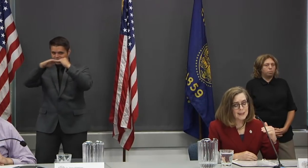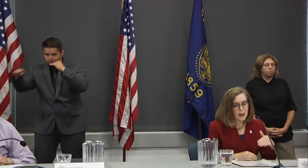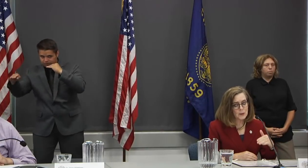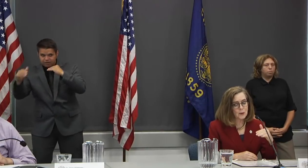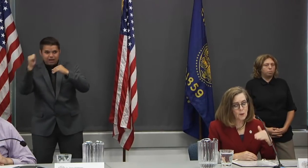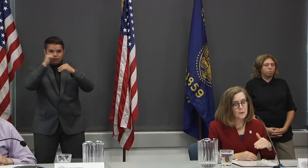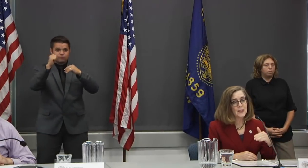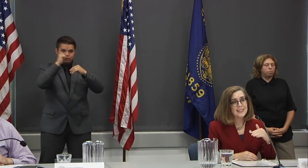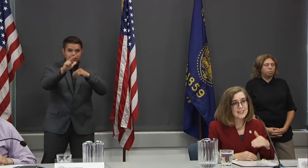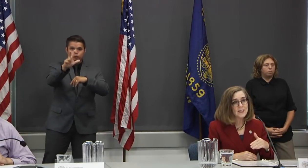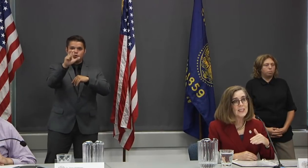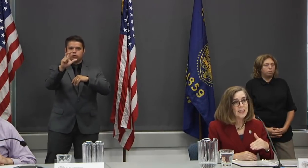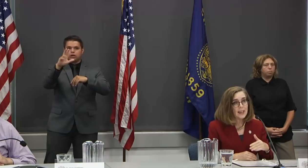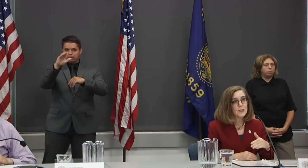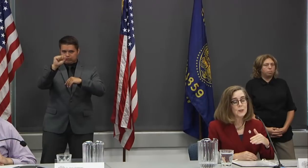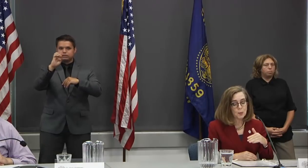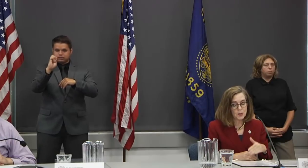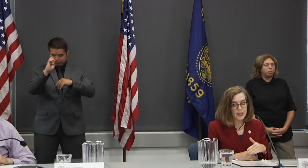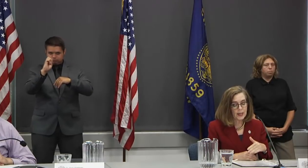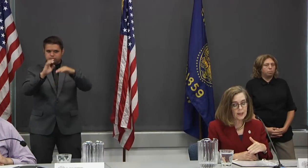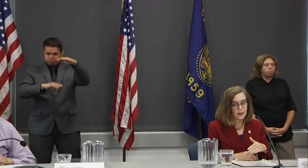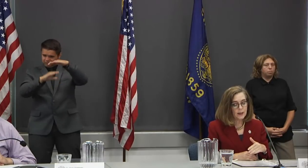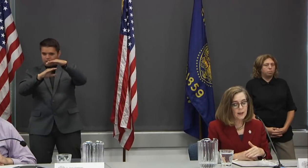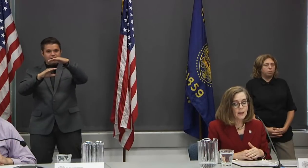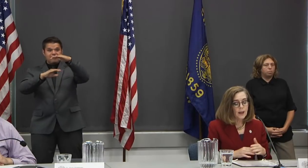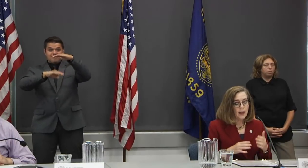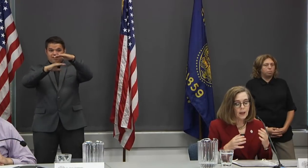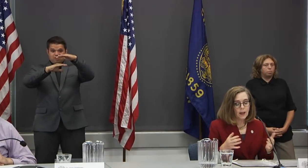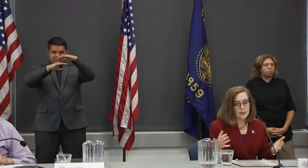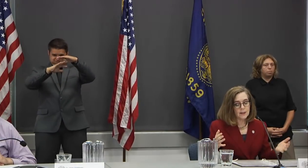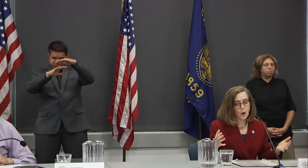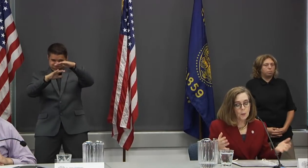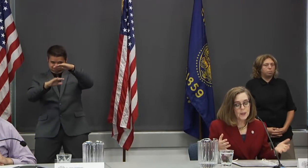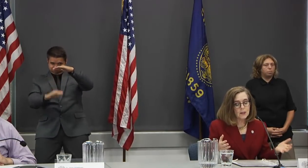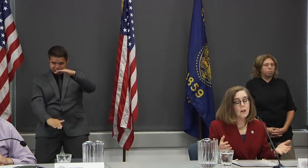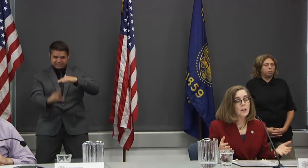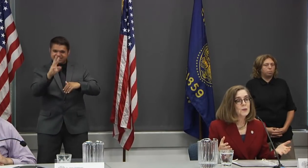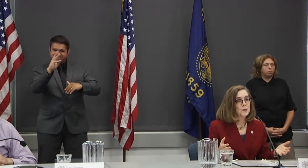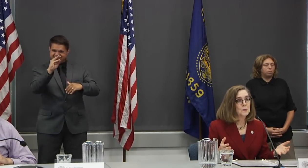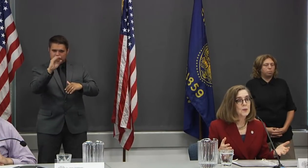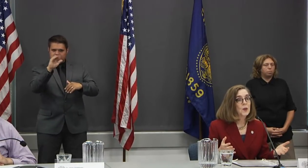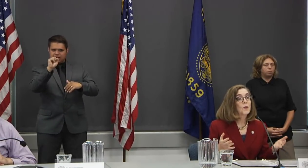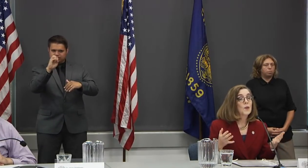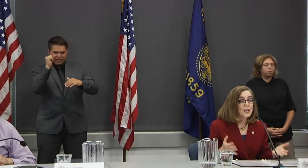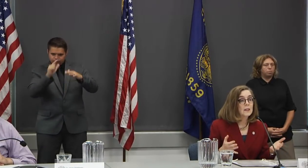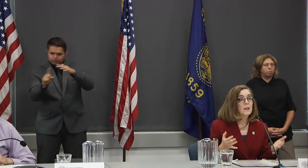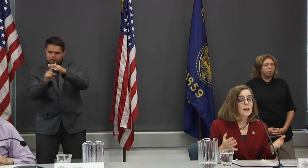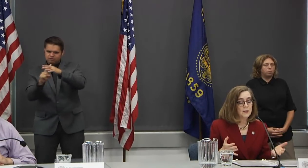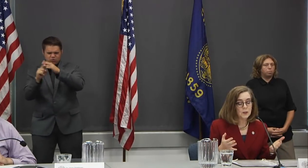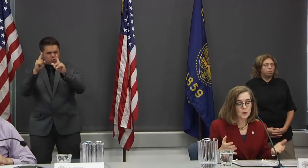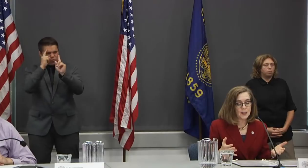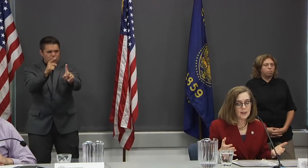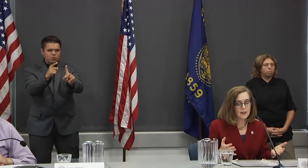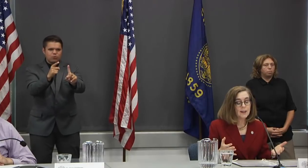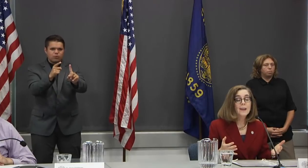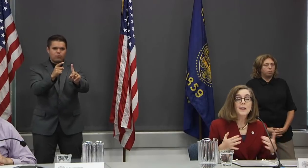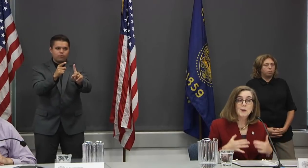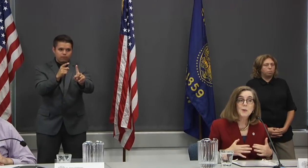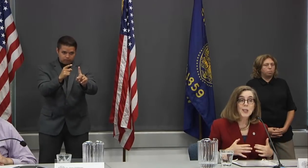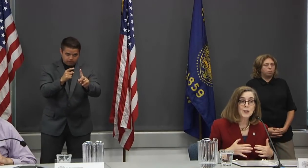get down to roughly 60 cases per day. And opening classrooms for in-class